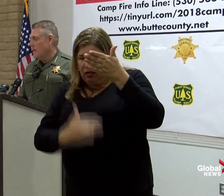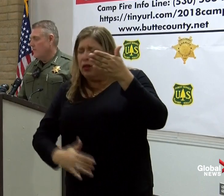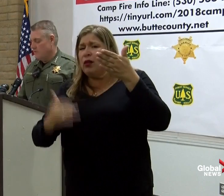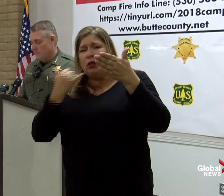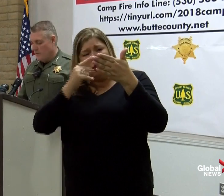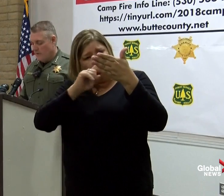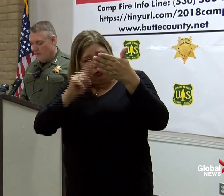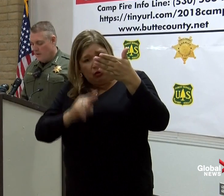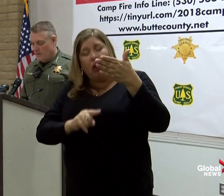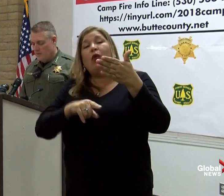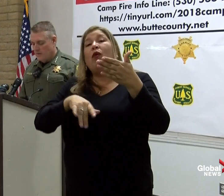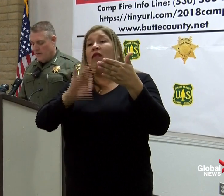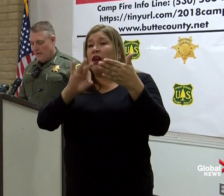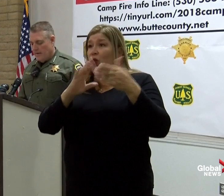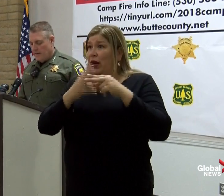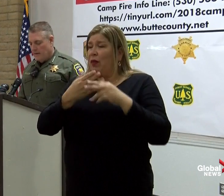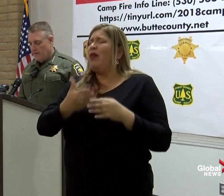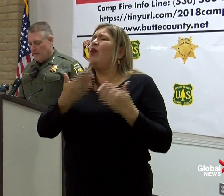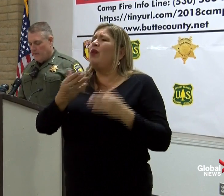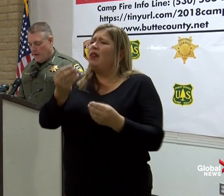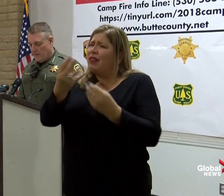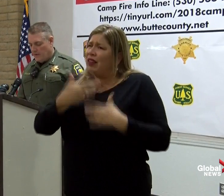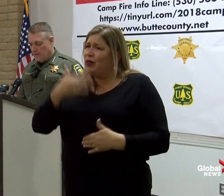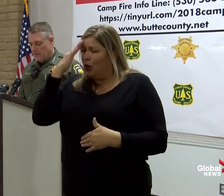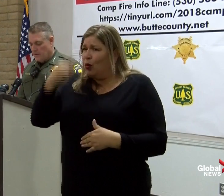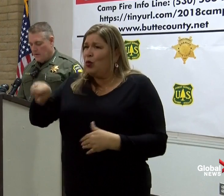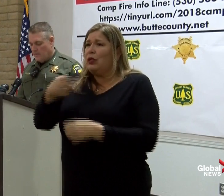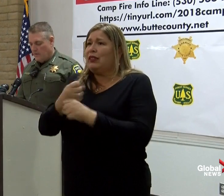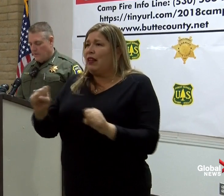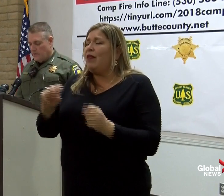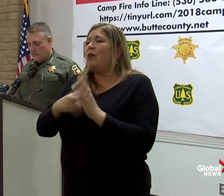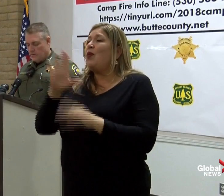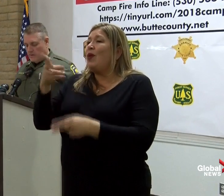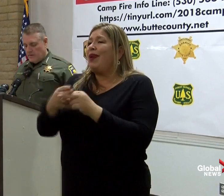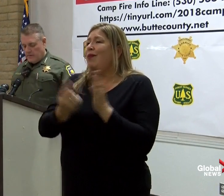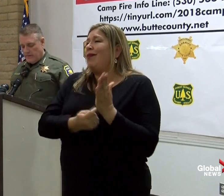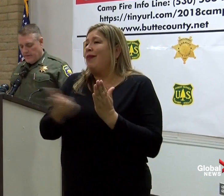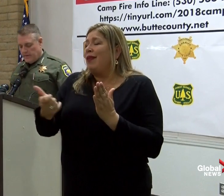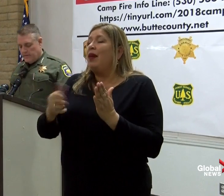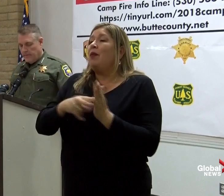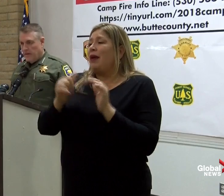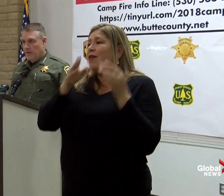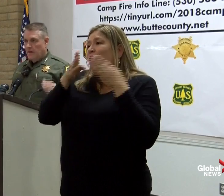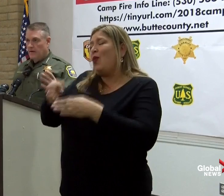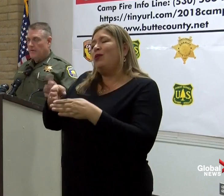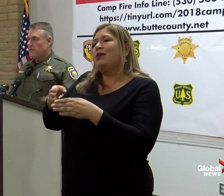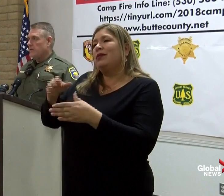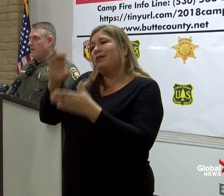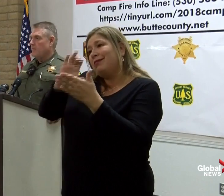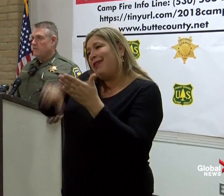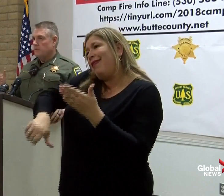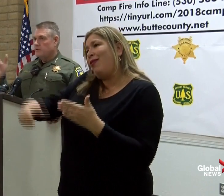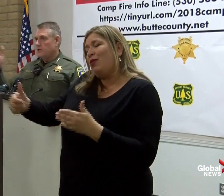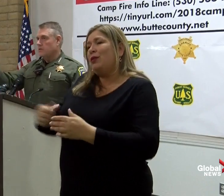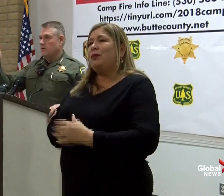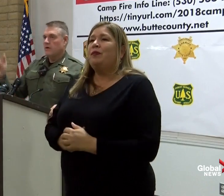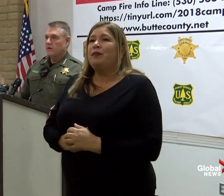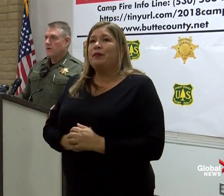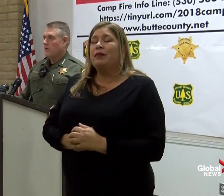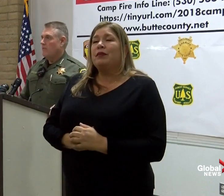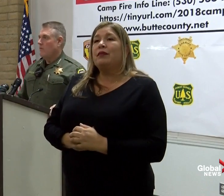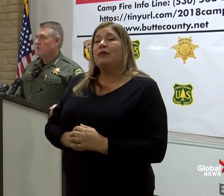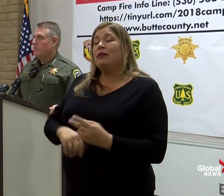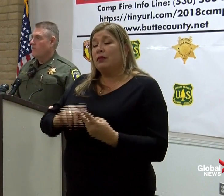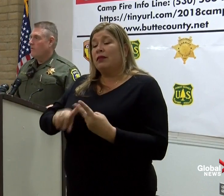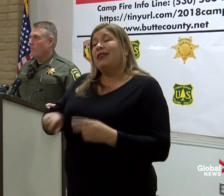are safe, so that we can begin to get them off the list and devote resources to other areas. Another example just